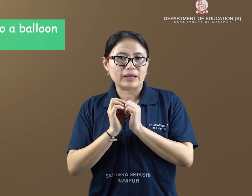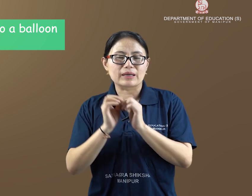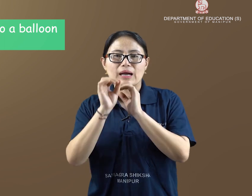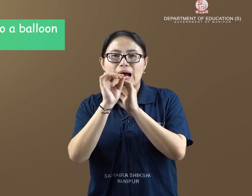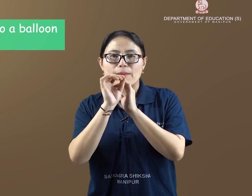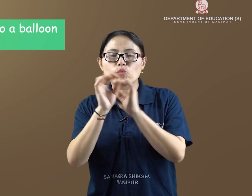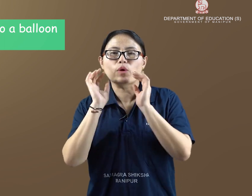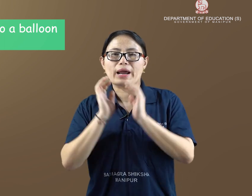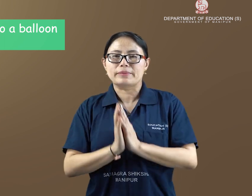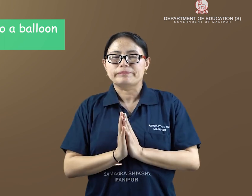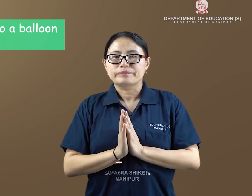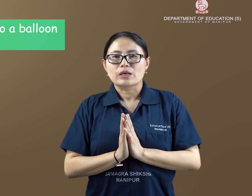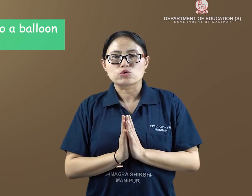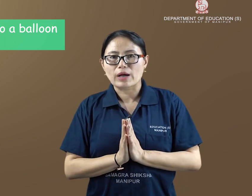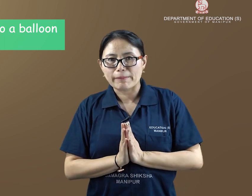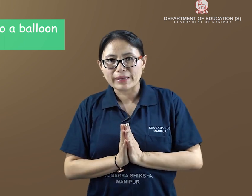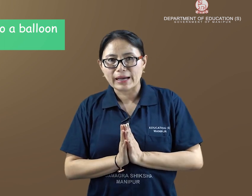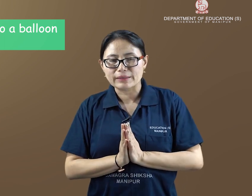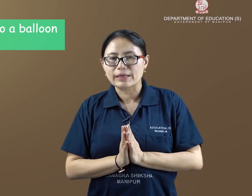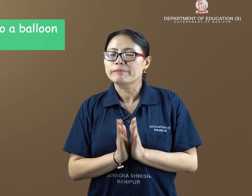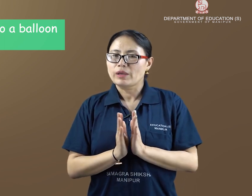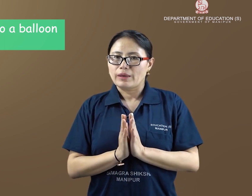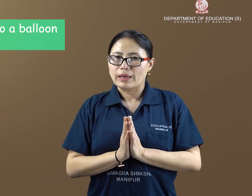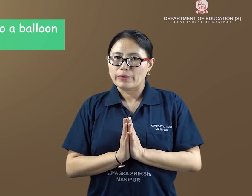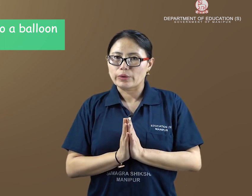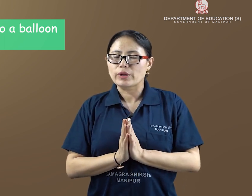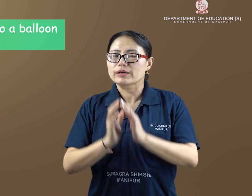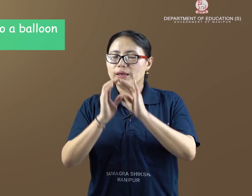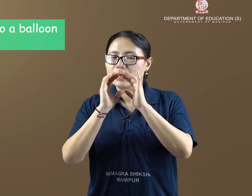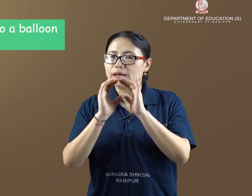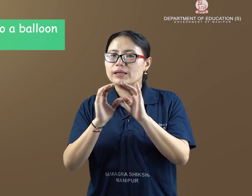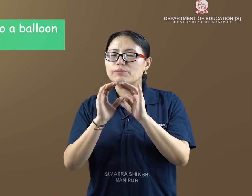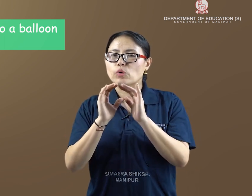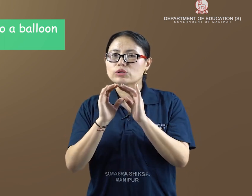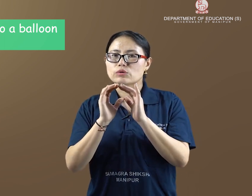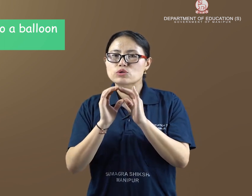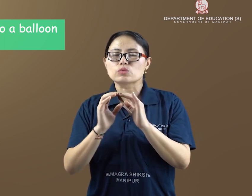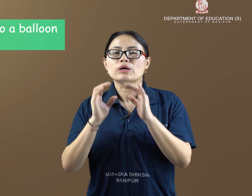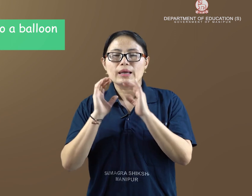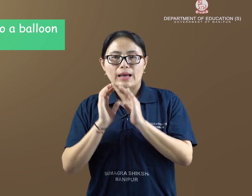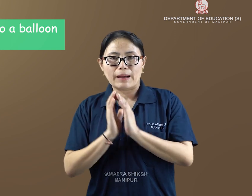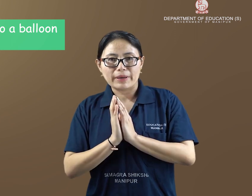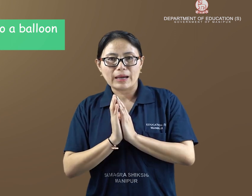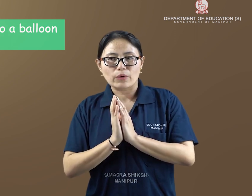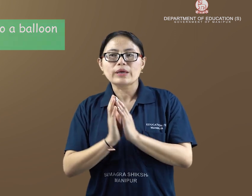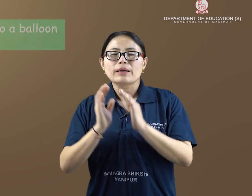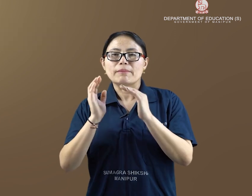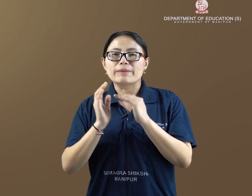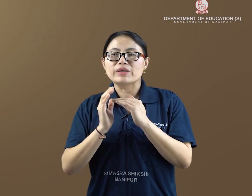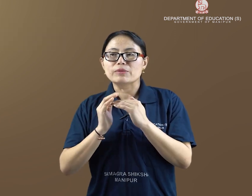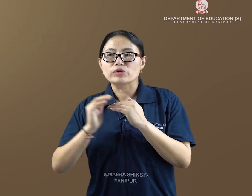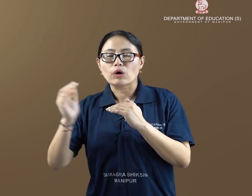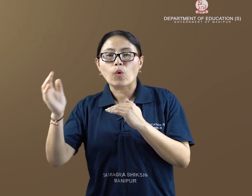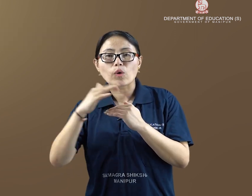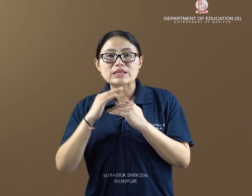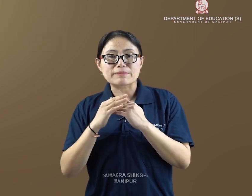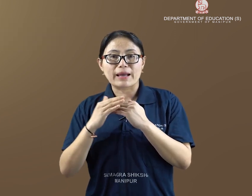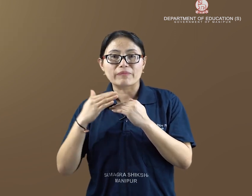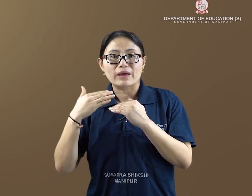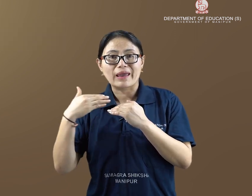nang na kamu haira ba so kam ba yagadra yaroi ko nang na kan na blow tor su kam ba yaroi maram di madu gi holes mayam da air